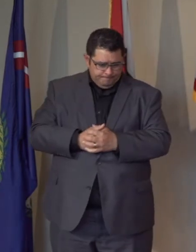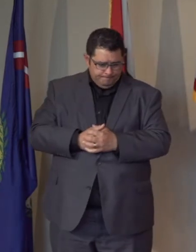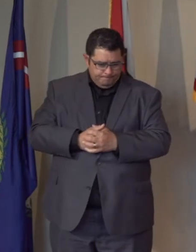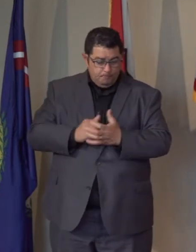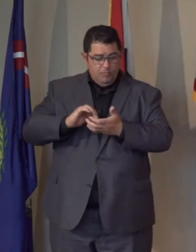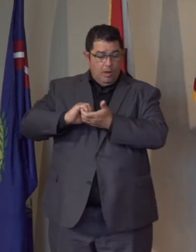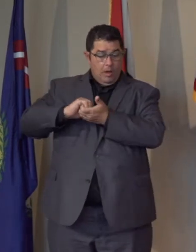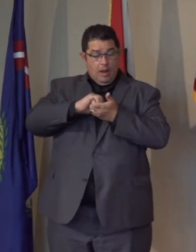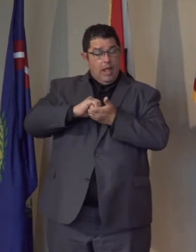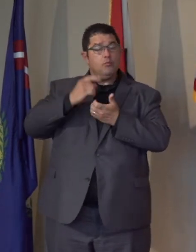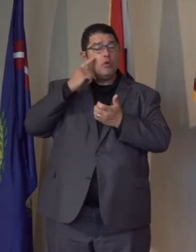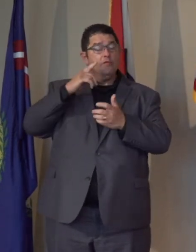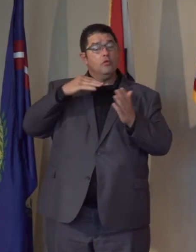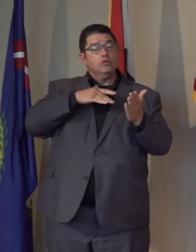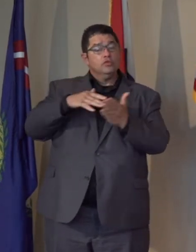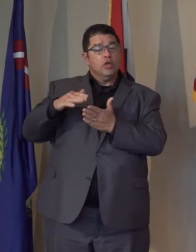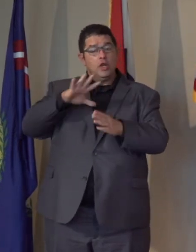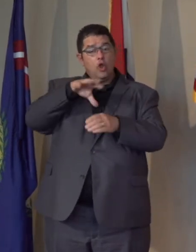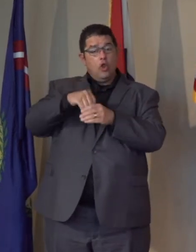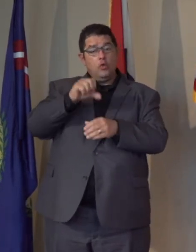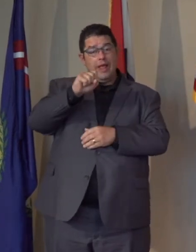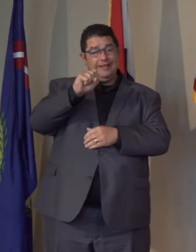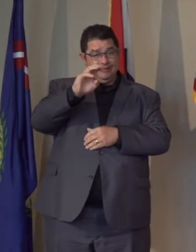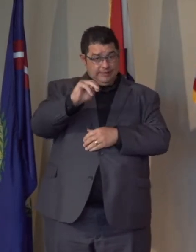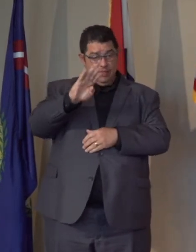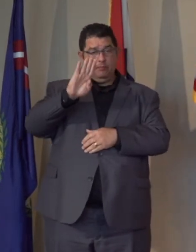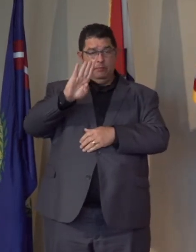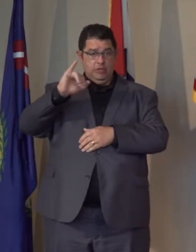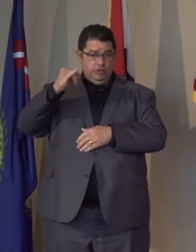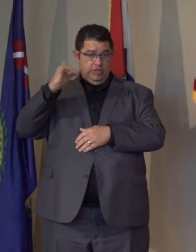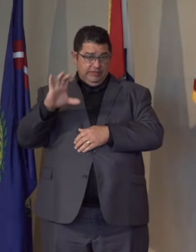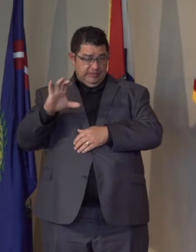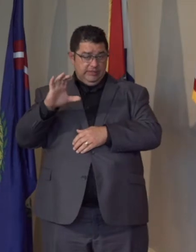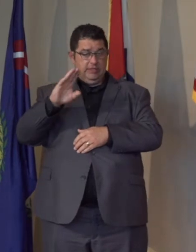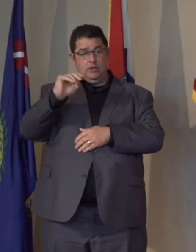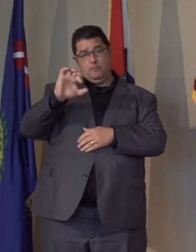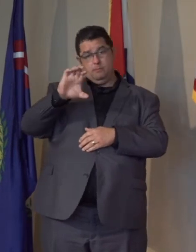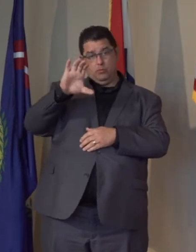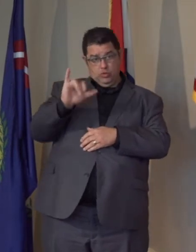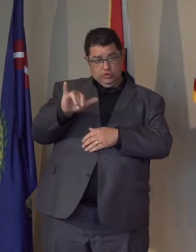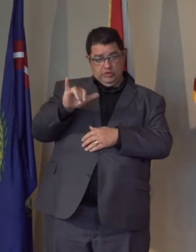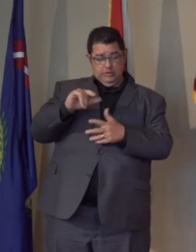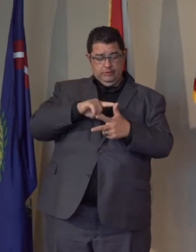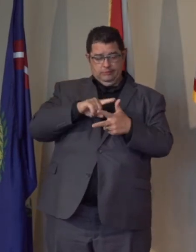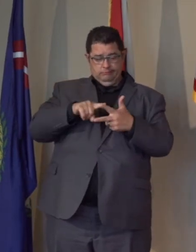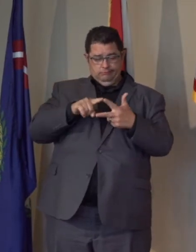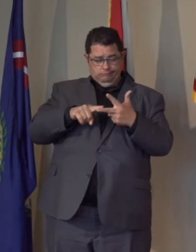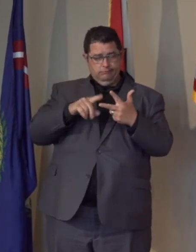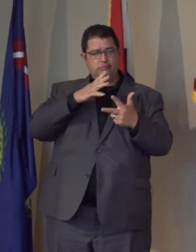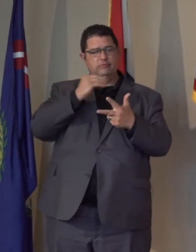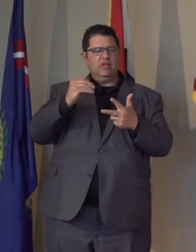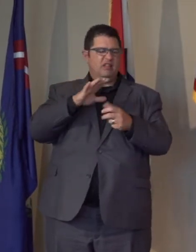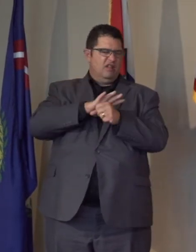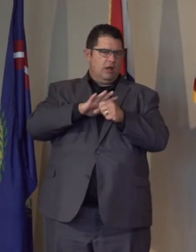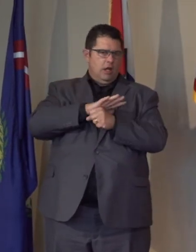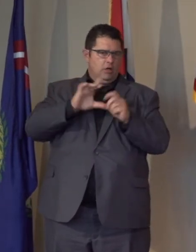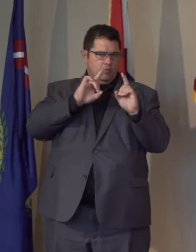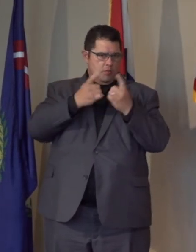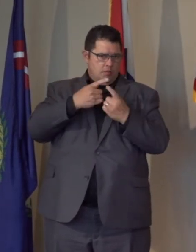Collaborators for this study include SSM Healthcare, BJC, Mercy Health, and of course our County Department of Public